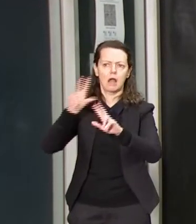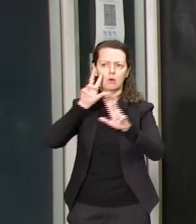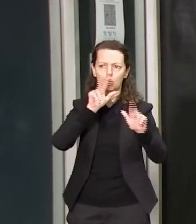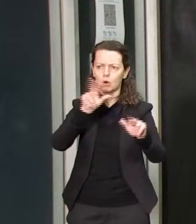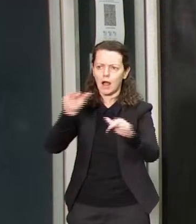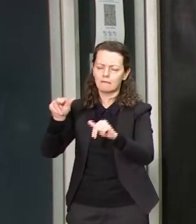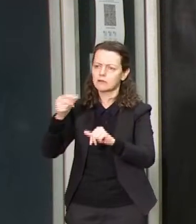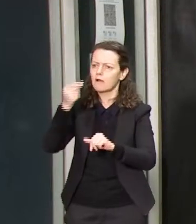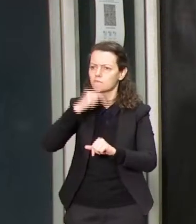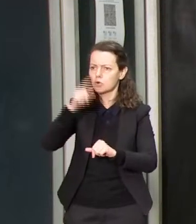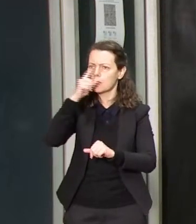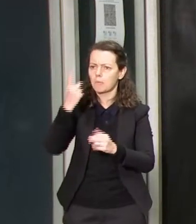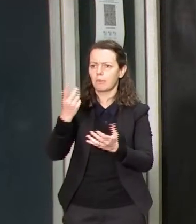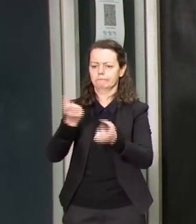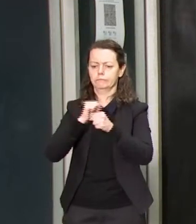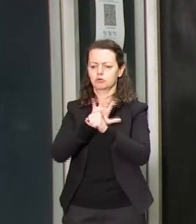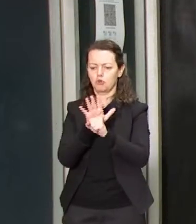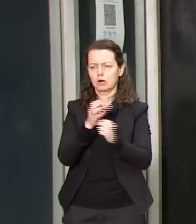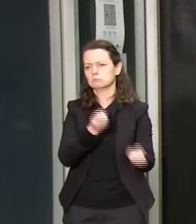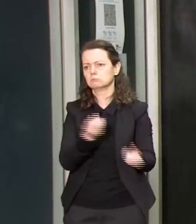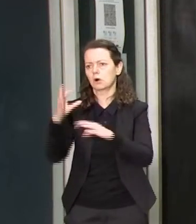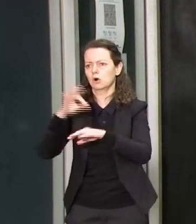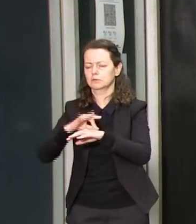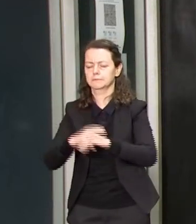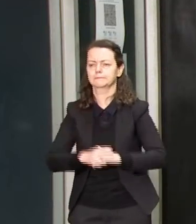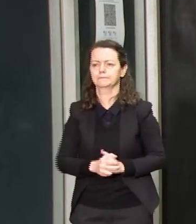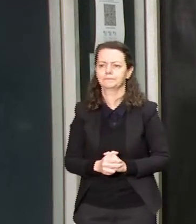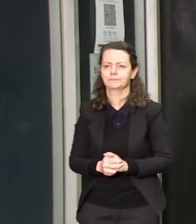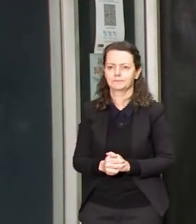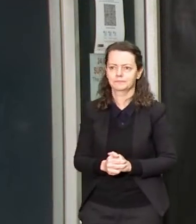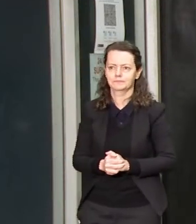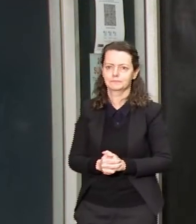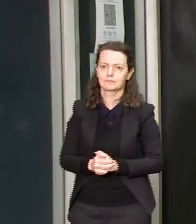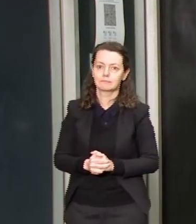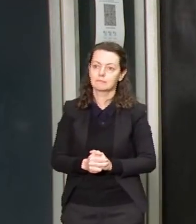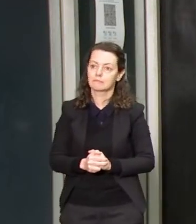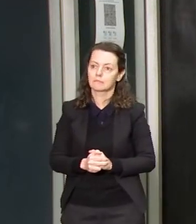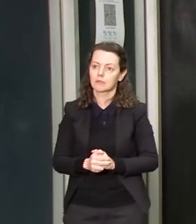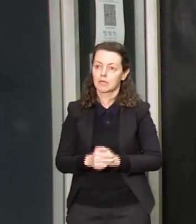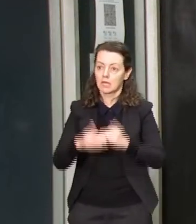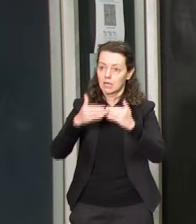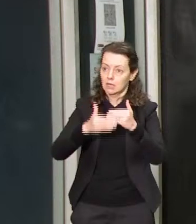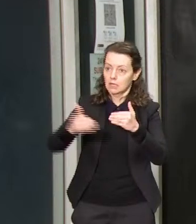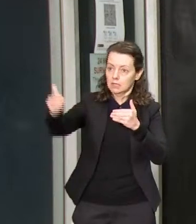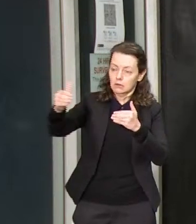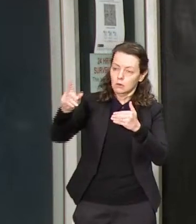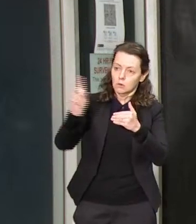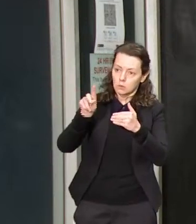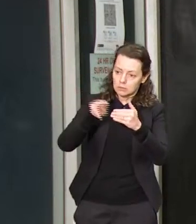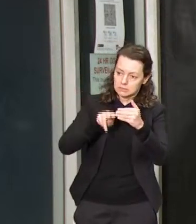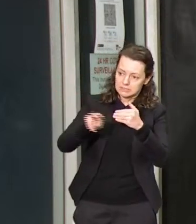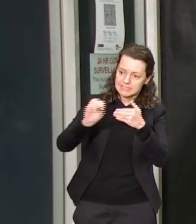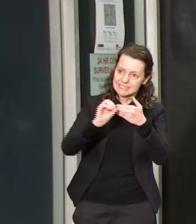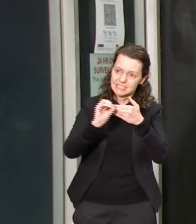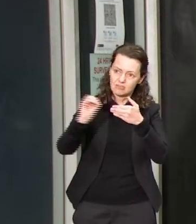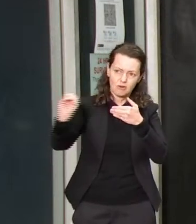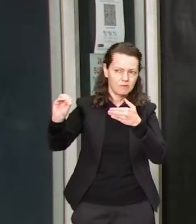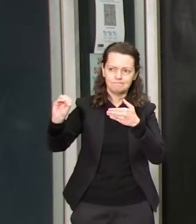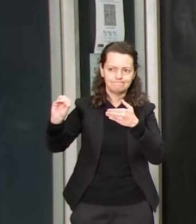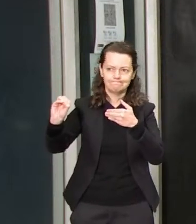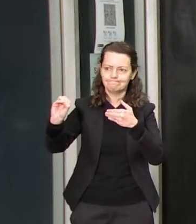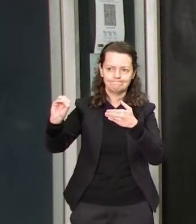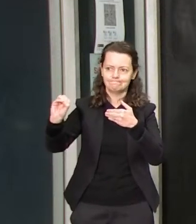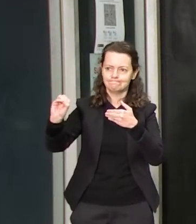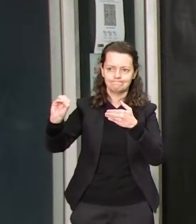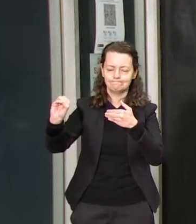the few patients who are in hospital. But the week ahead probably won't be all zeros. We've still got thousands